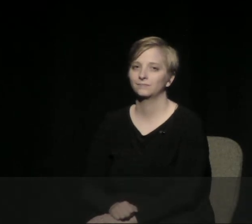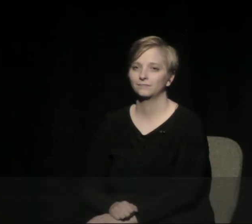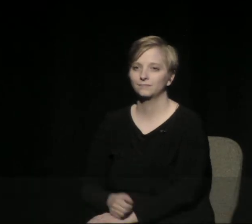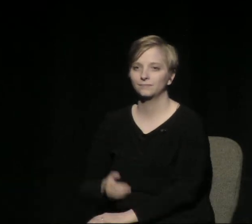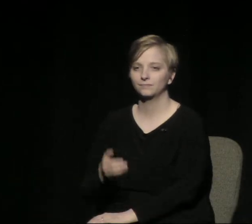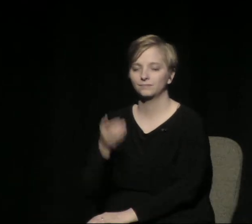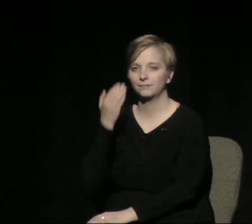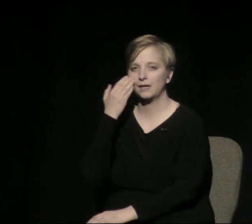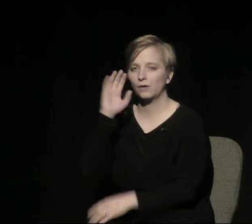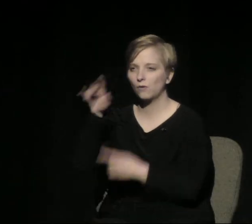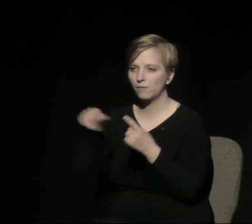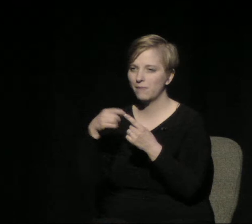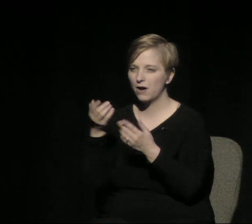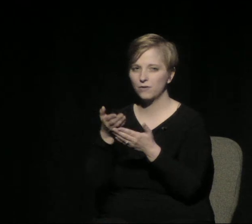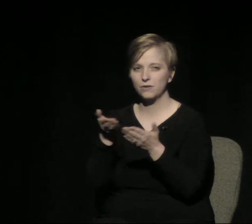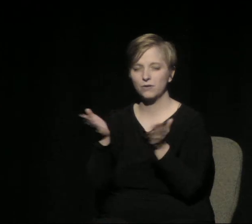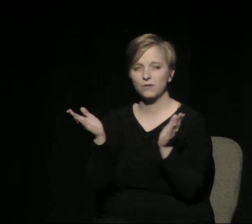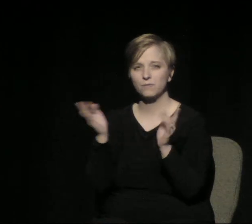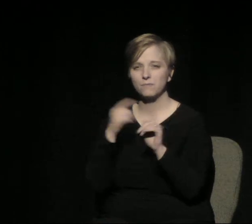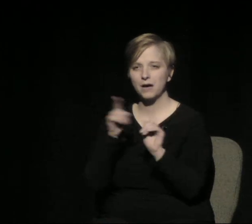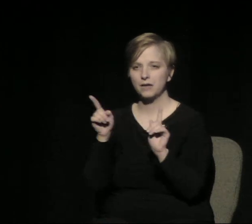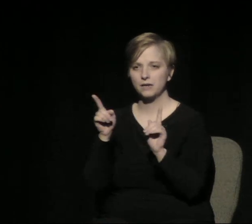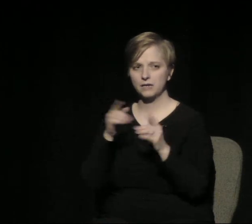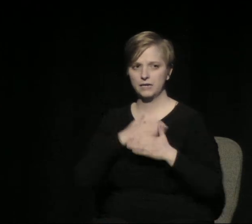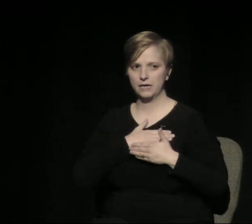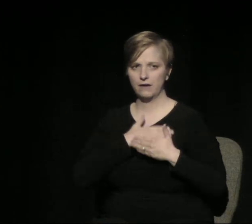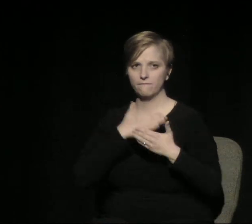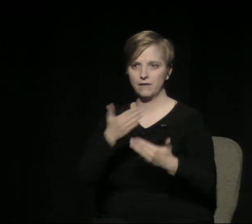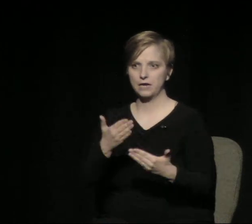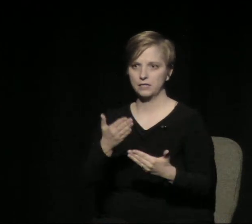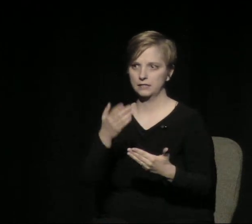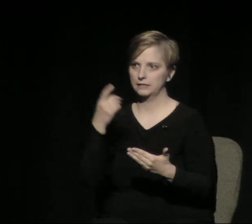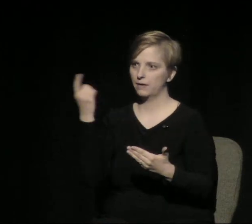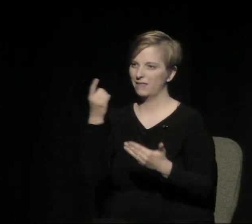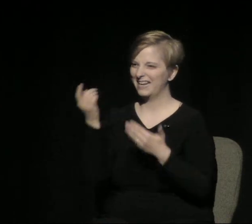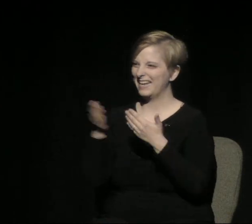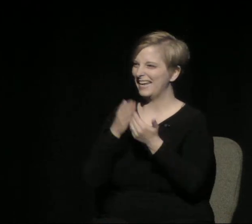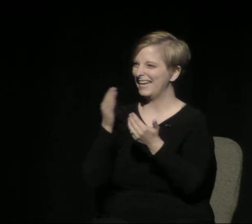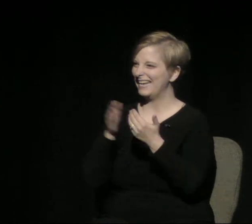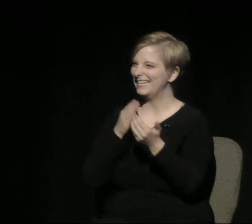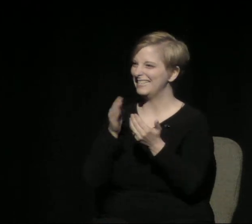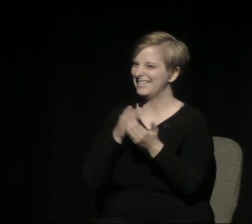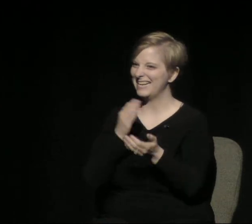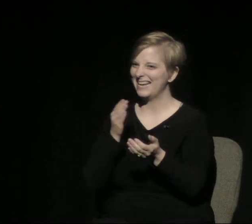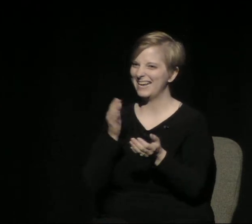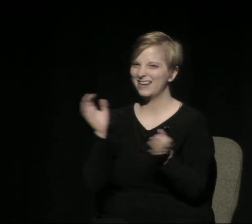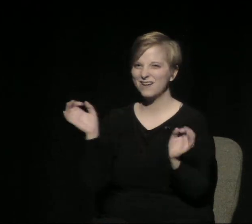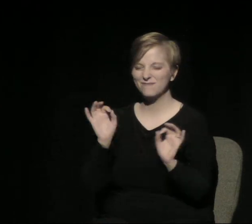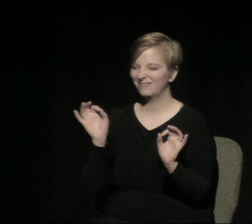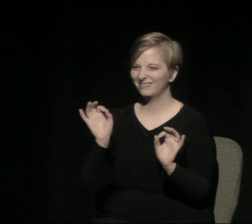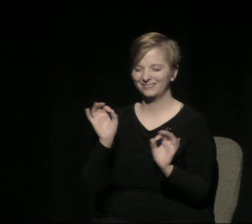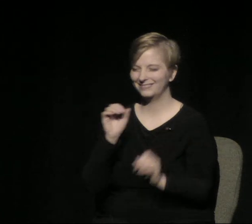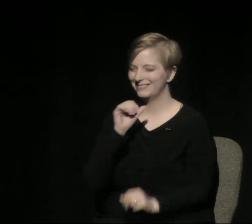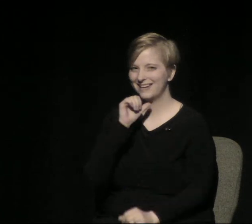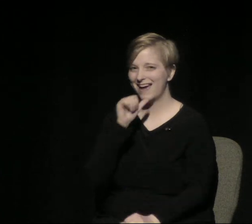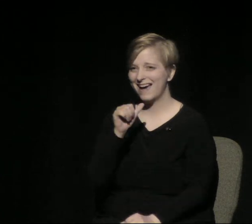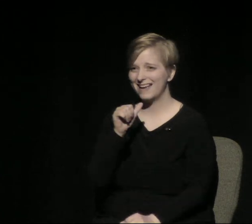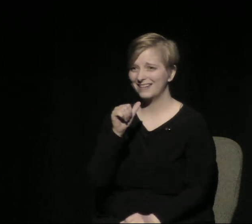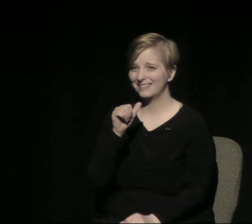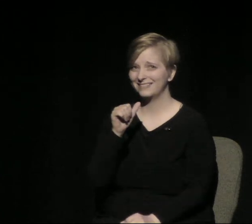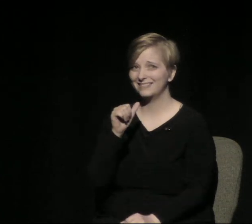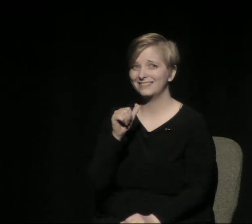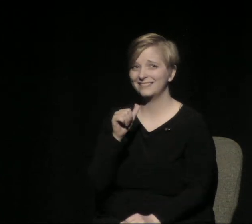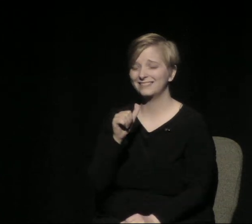I don't know about you, but confession is not something that we look forward to. But doesn't it feel good to do